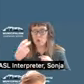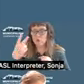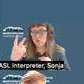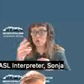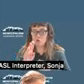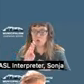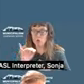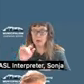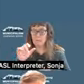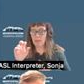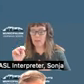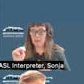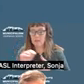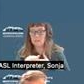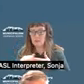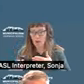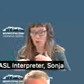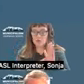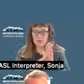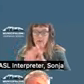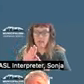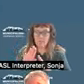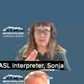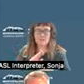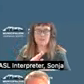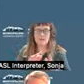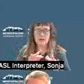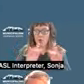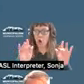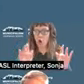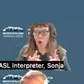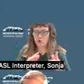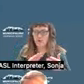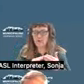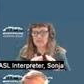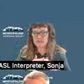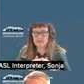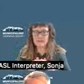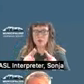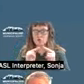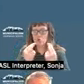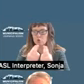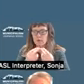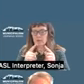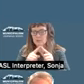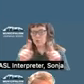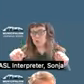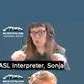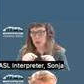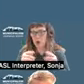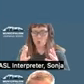in going going going on in the heart of the city and Union Square and we've been tried to get a project labor agreement there